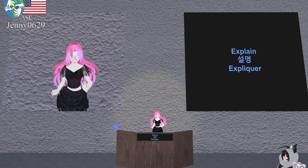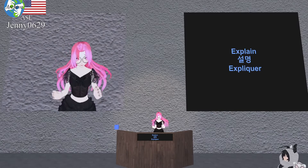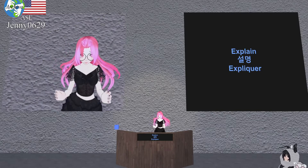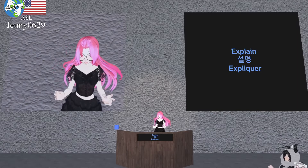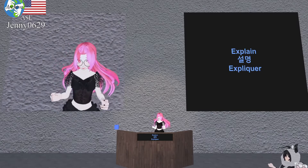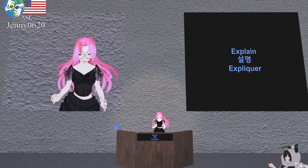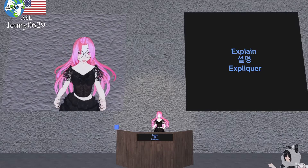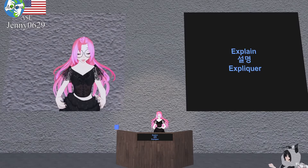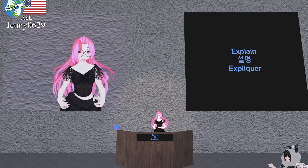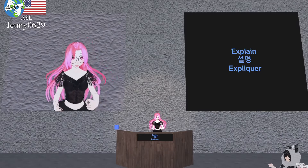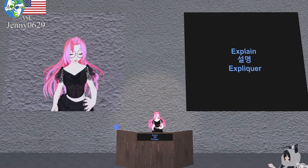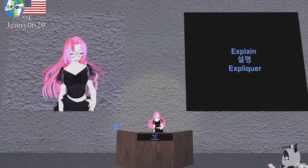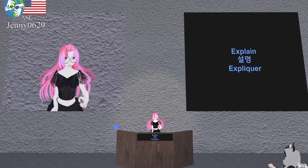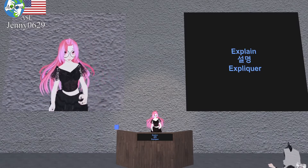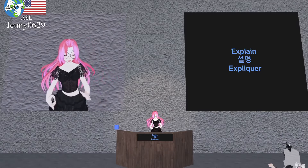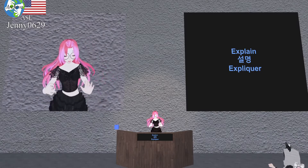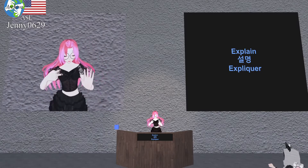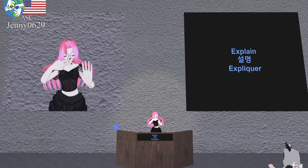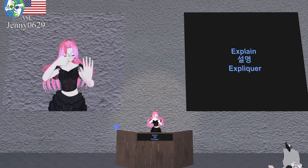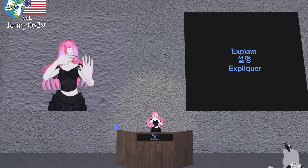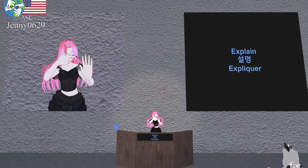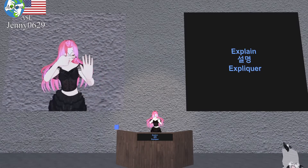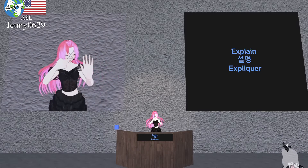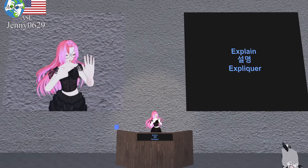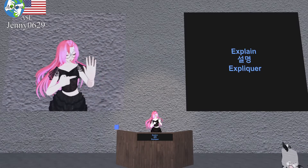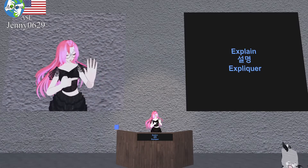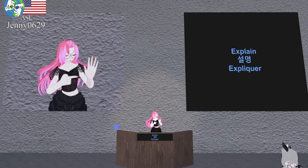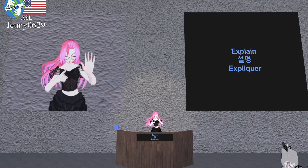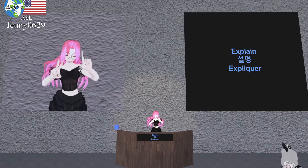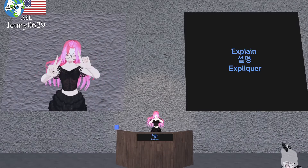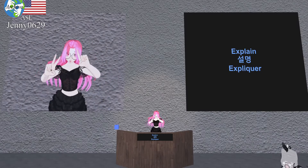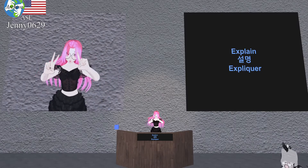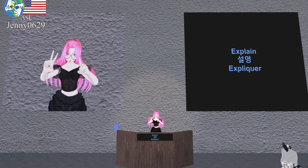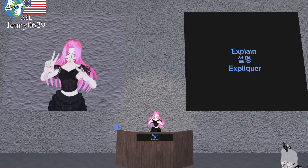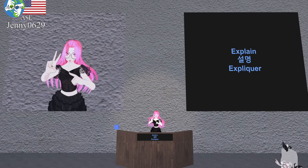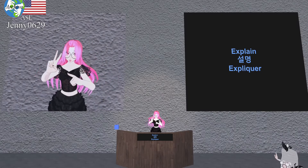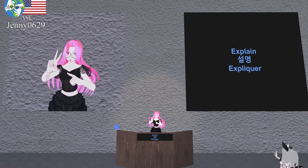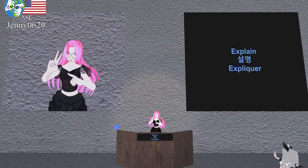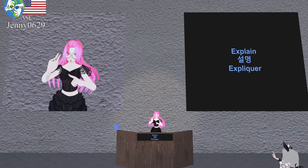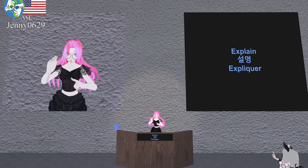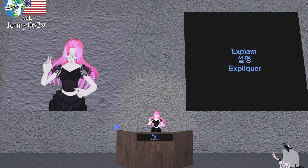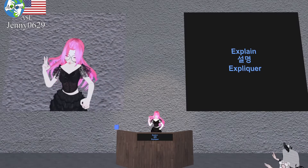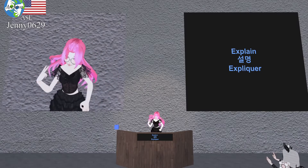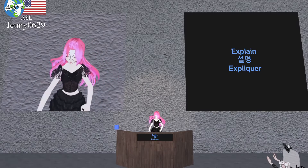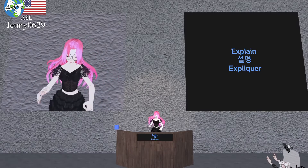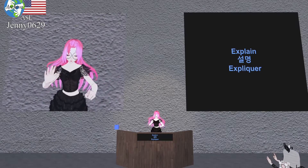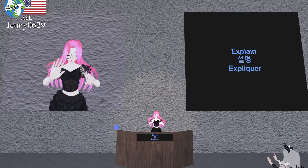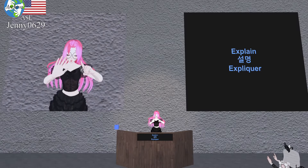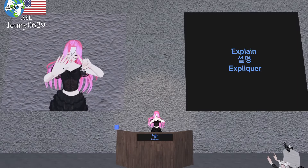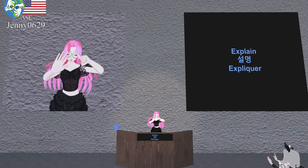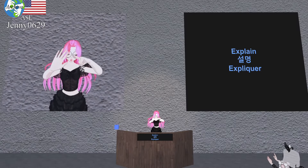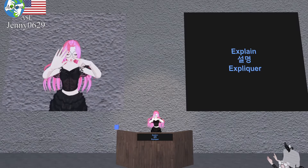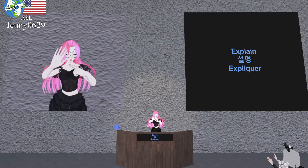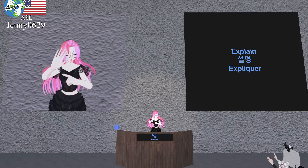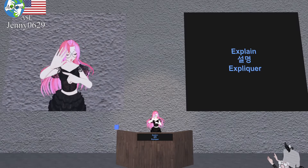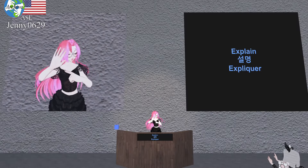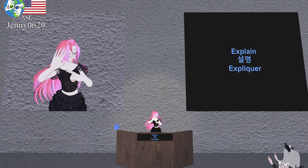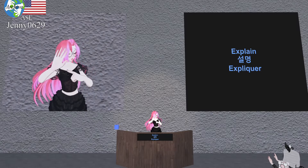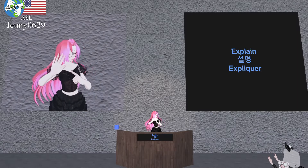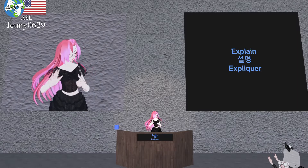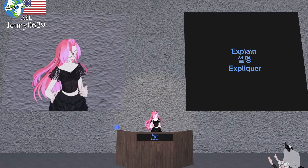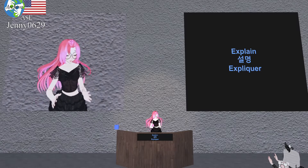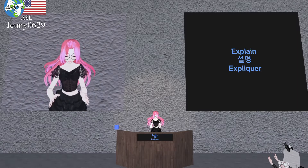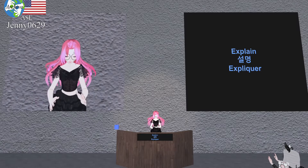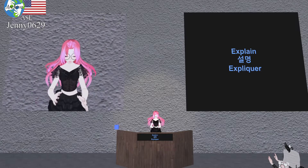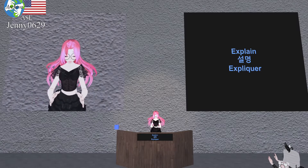more. So this one is explain. We're going to have two F hands, which if you don't know what those look like, is like the